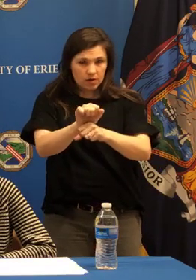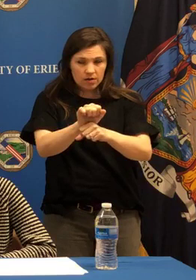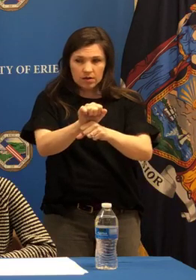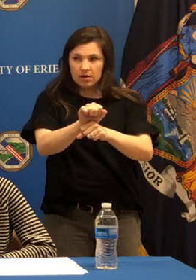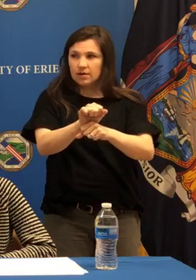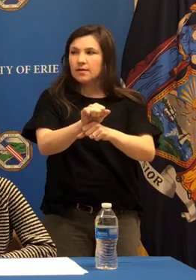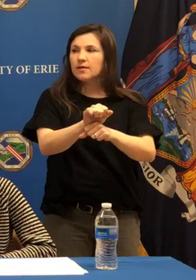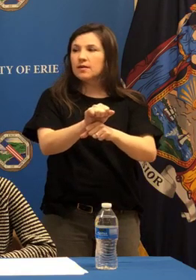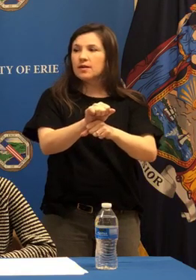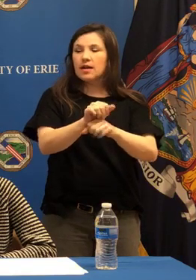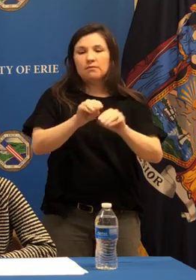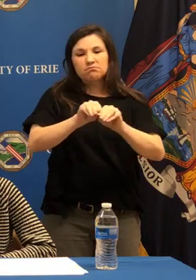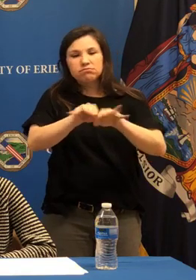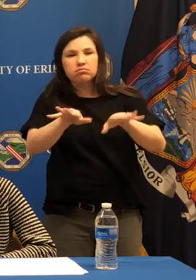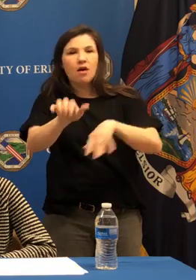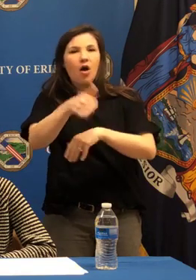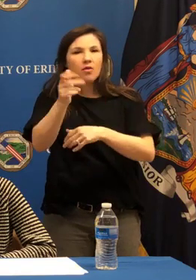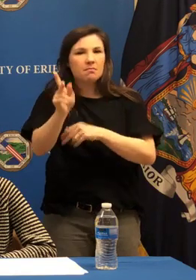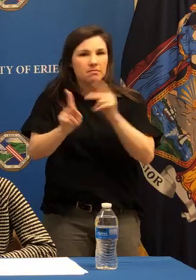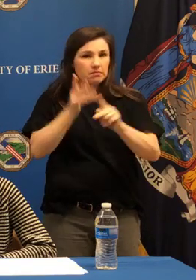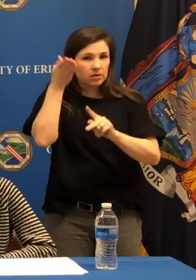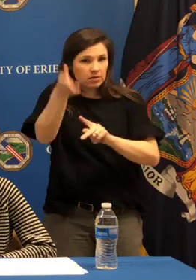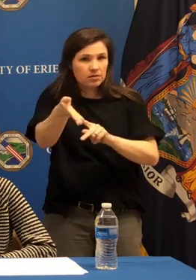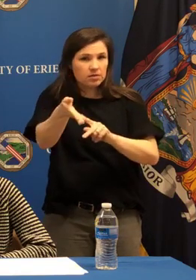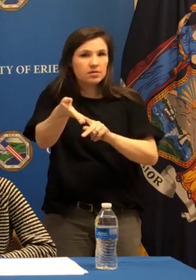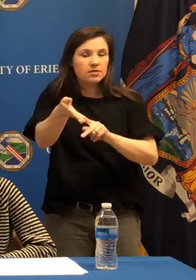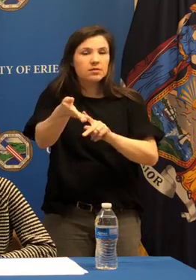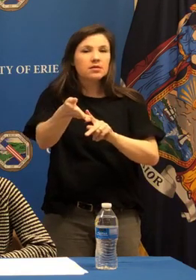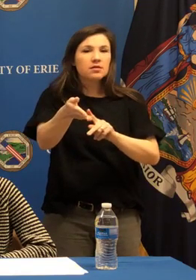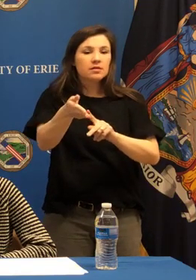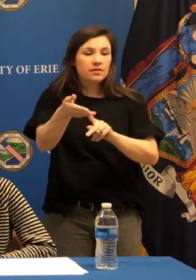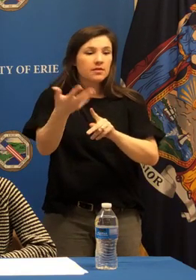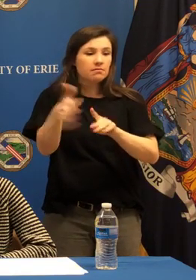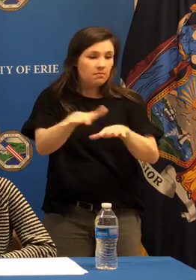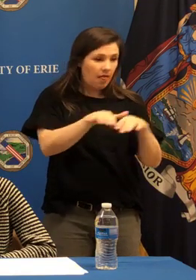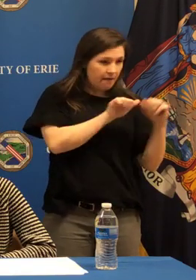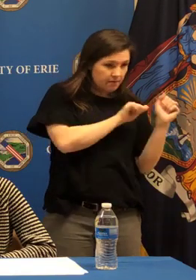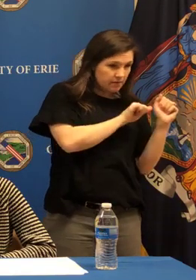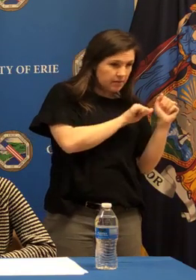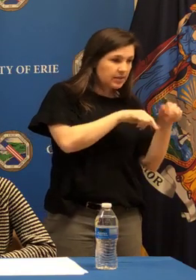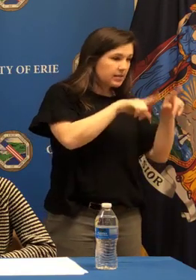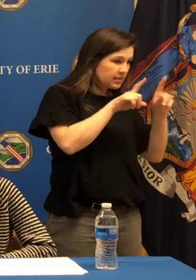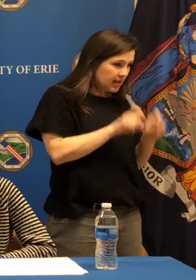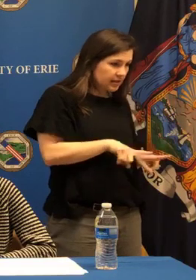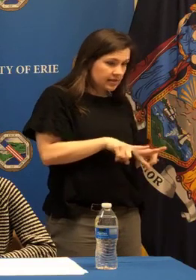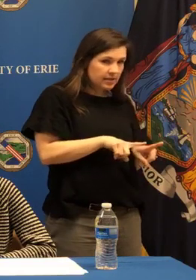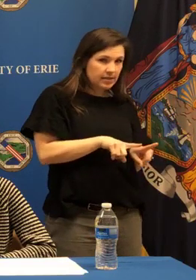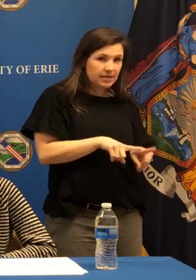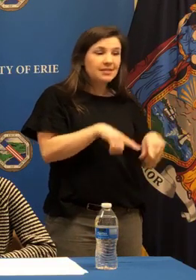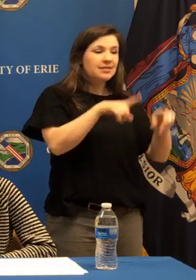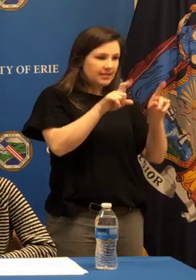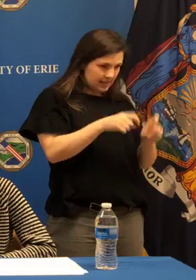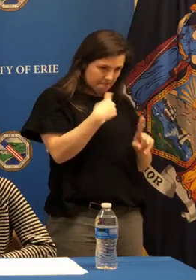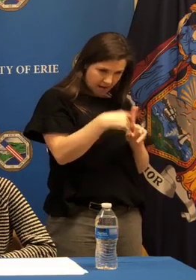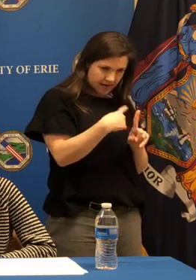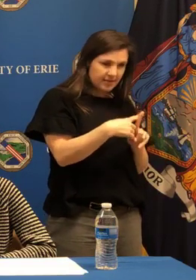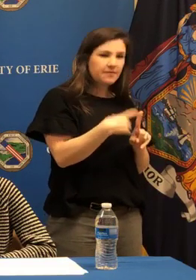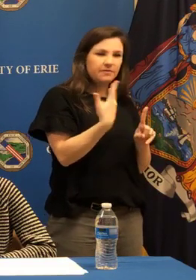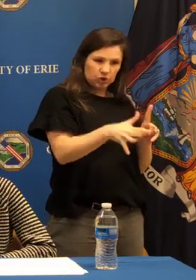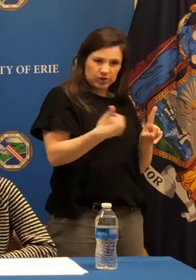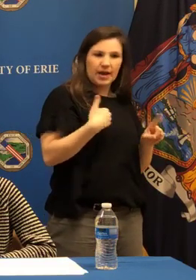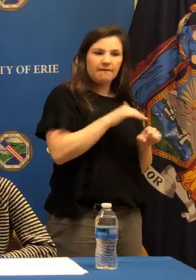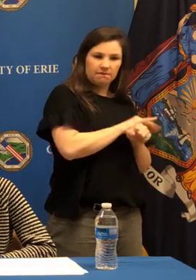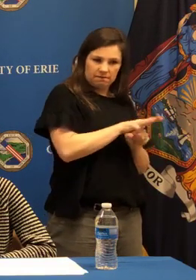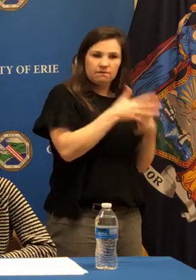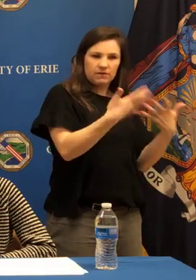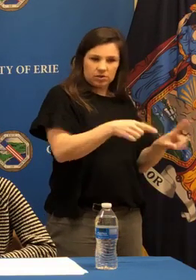workplace, exposed other people in their workplace to their illness, then left, was tested and found to be positive.